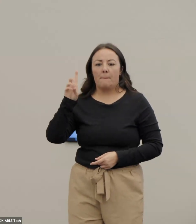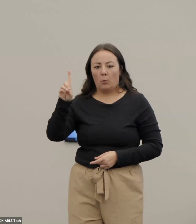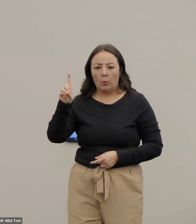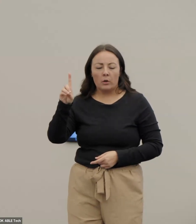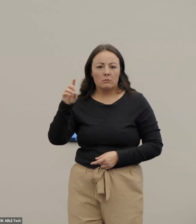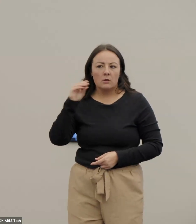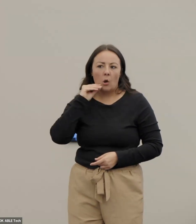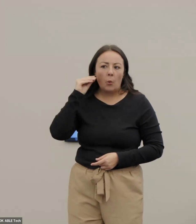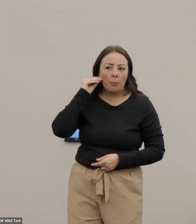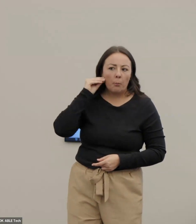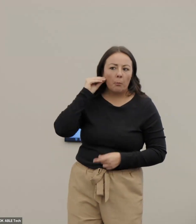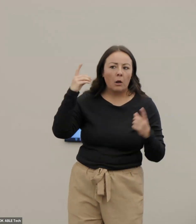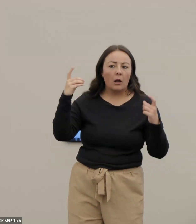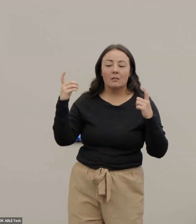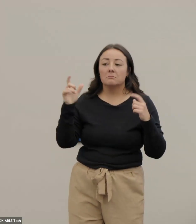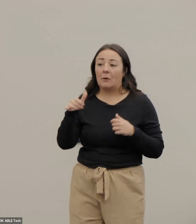No, that would be better.